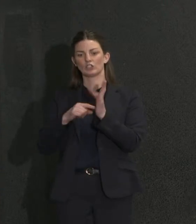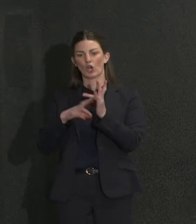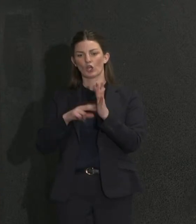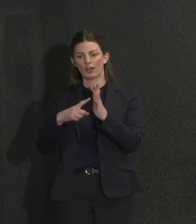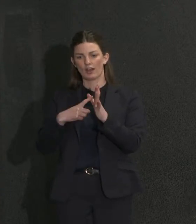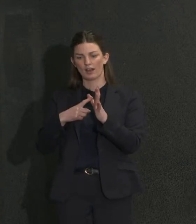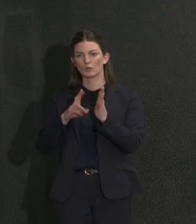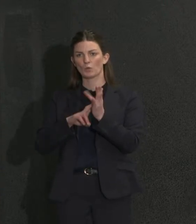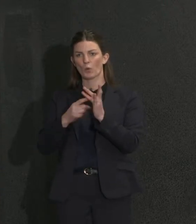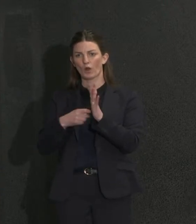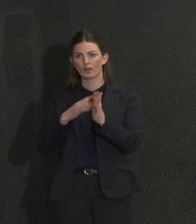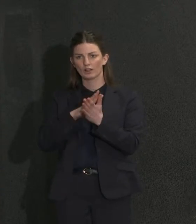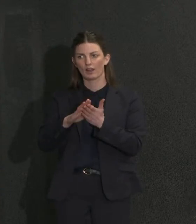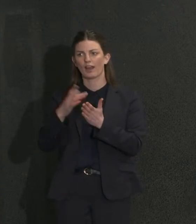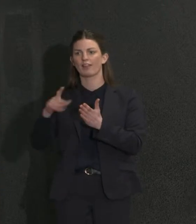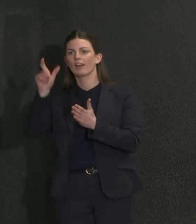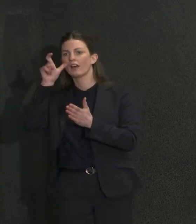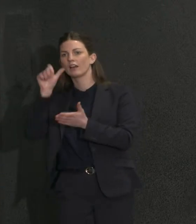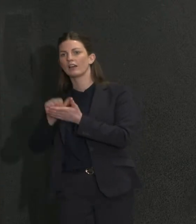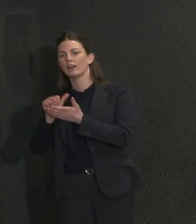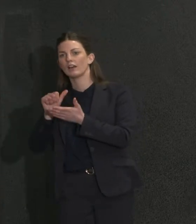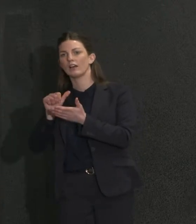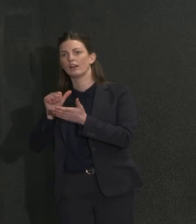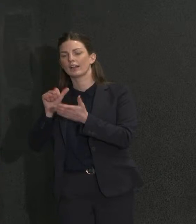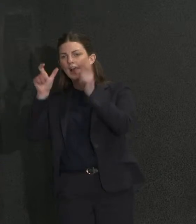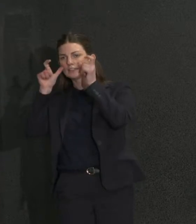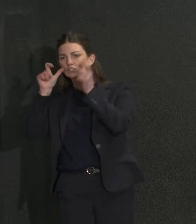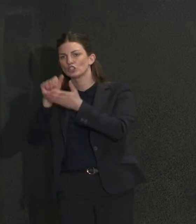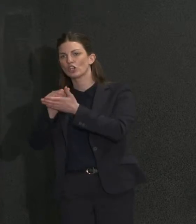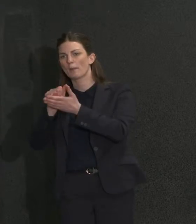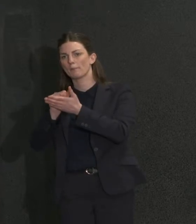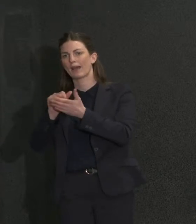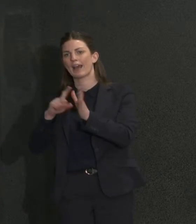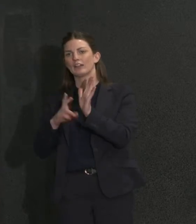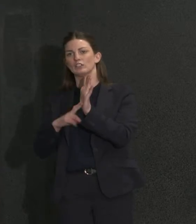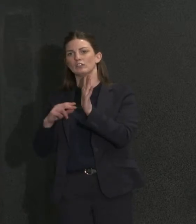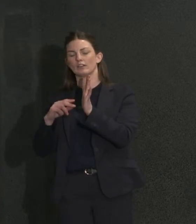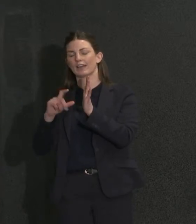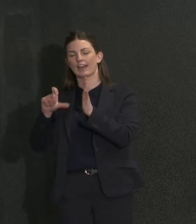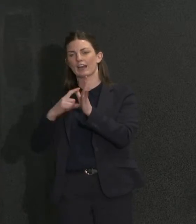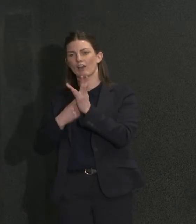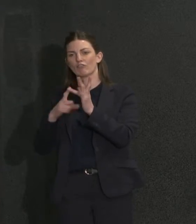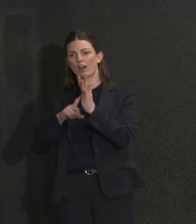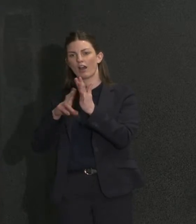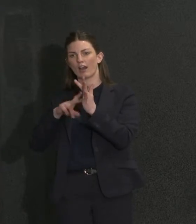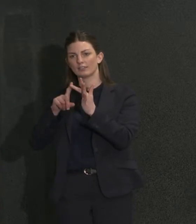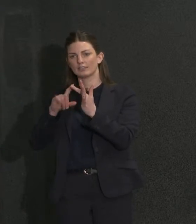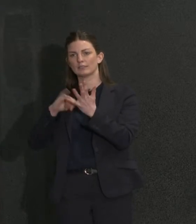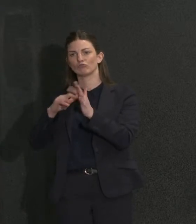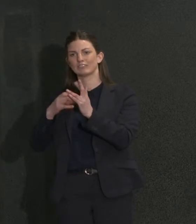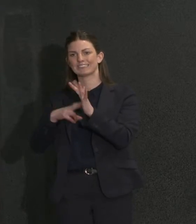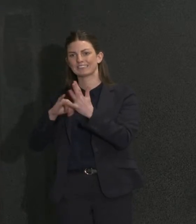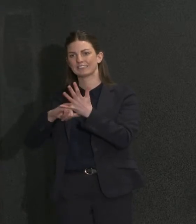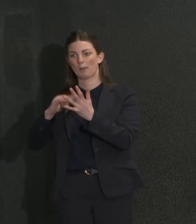Caroline Springs. And can I stress, with those exposure sites and potential transmission